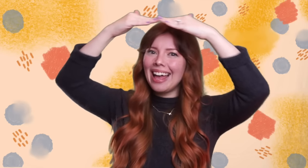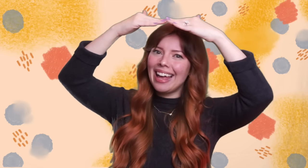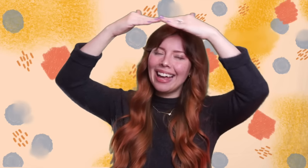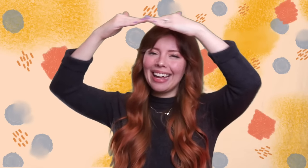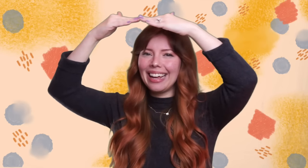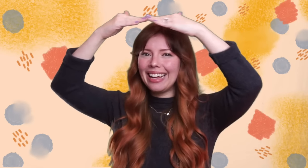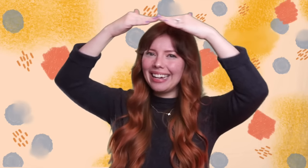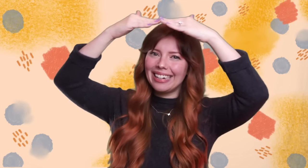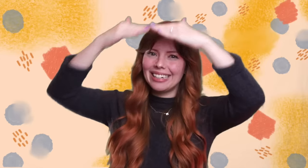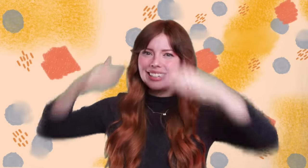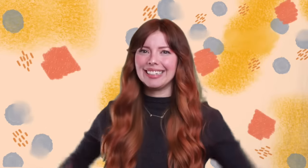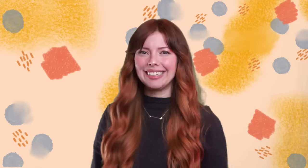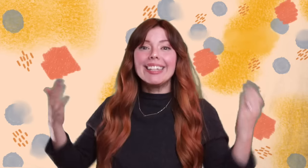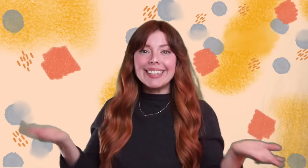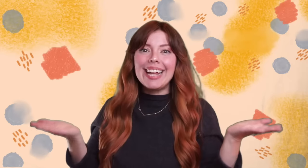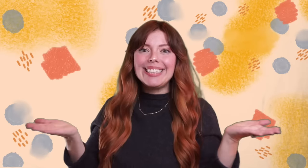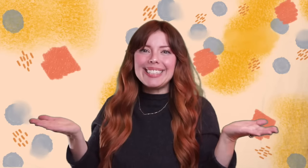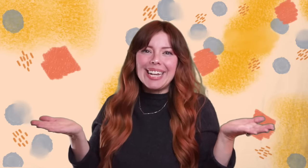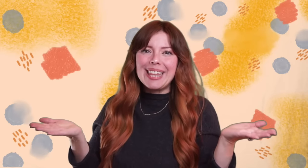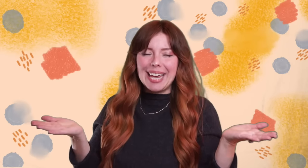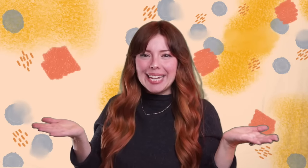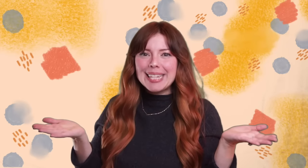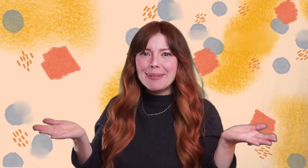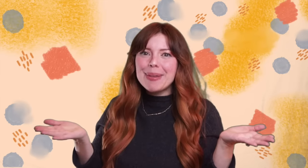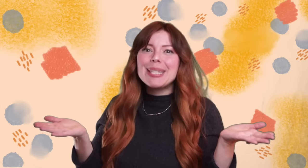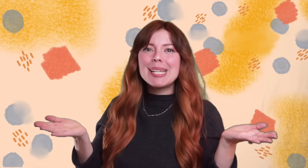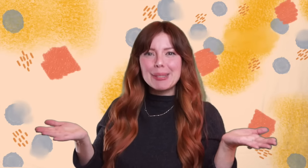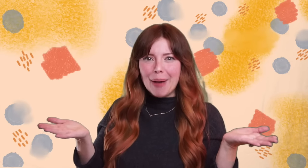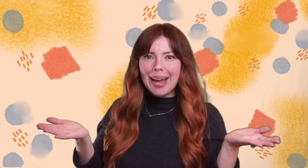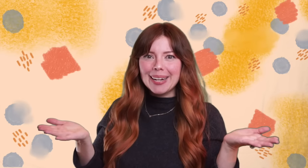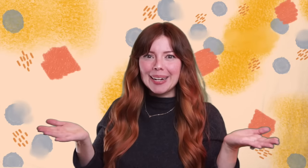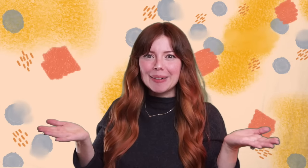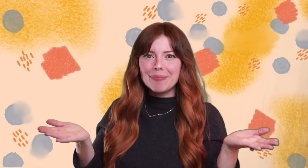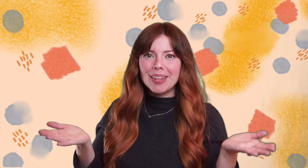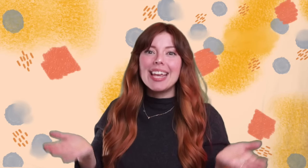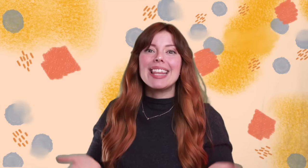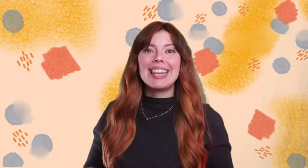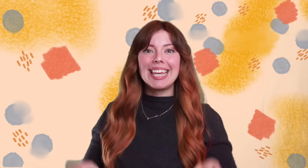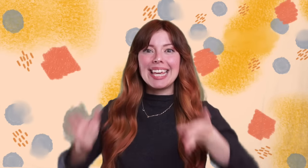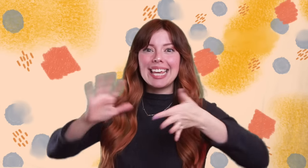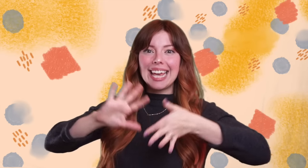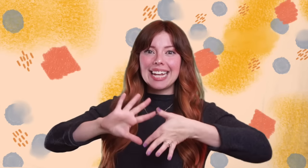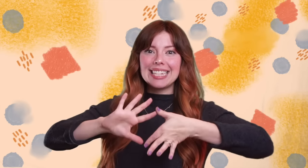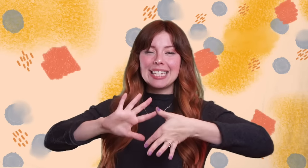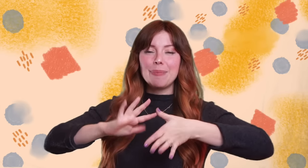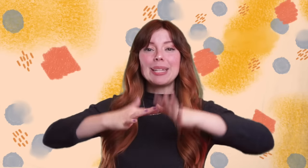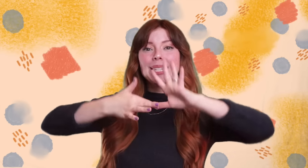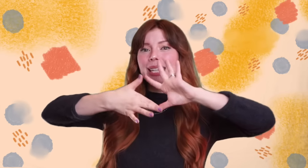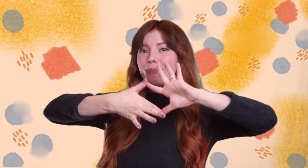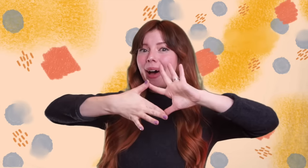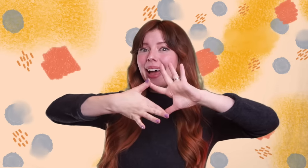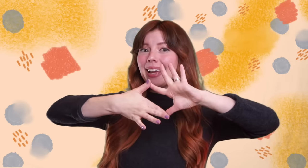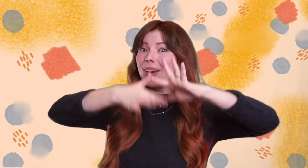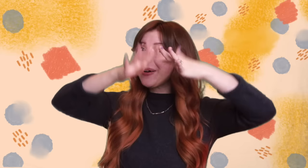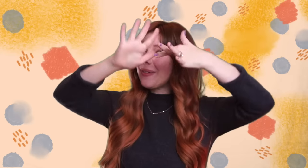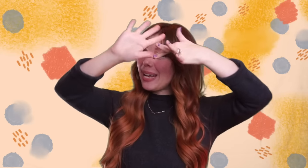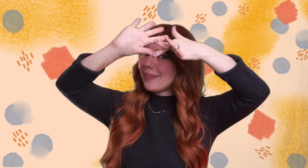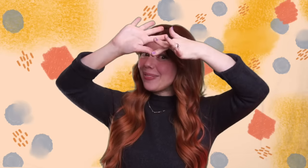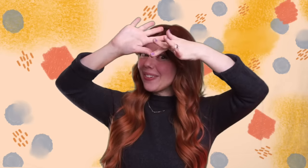Yay! Let's sing the Itsy Bitsy Spider. The Itsy Bitsy Spider went up the